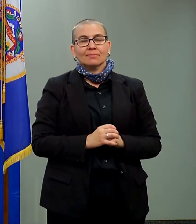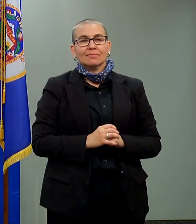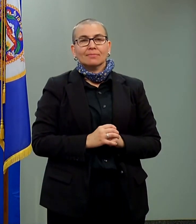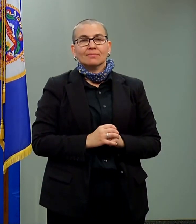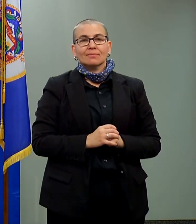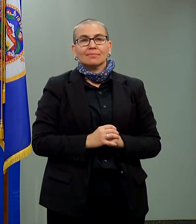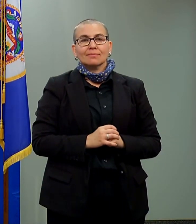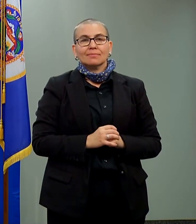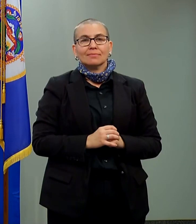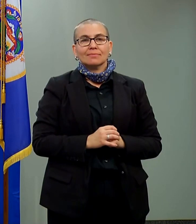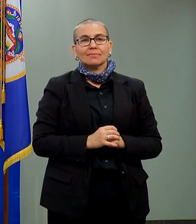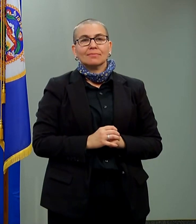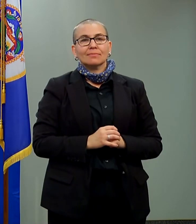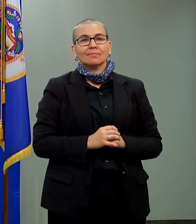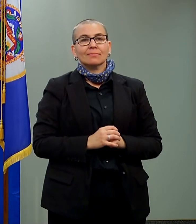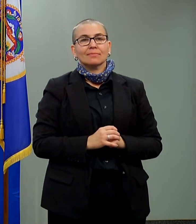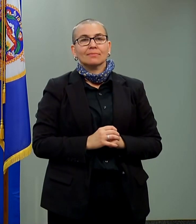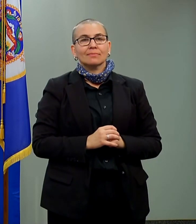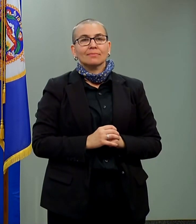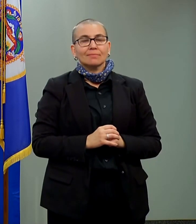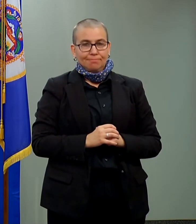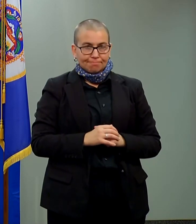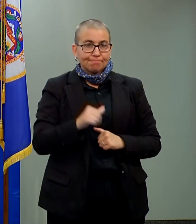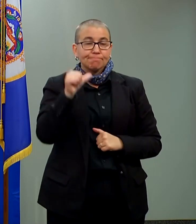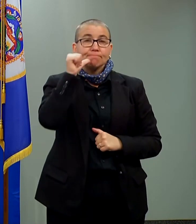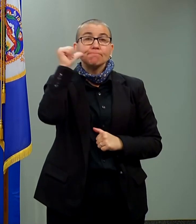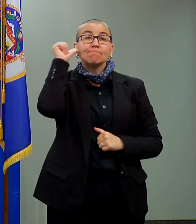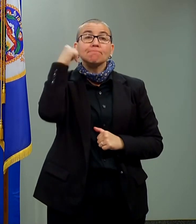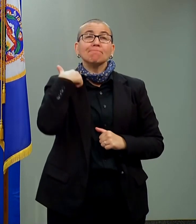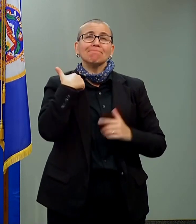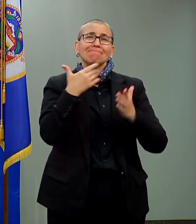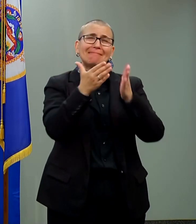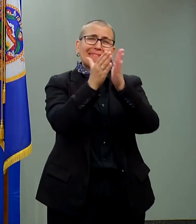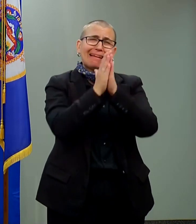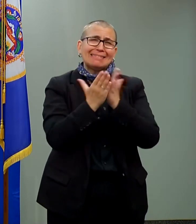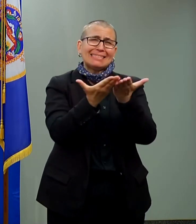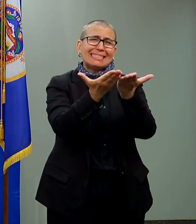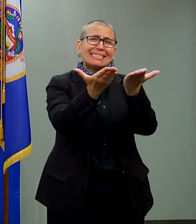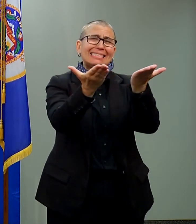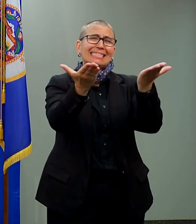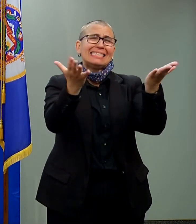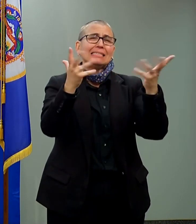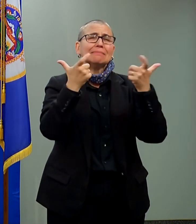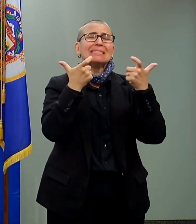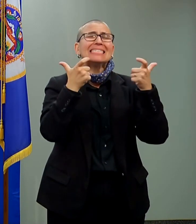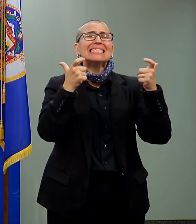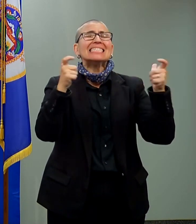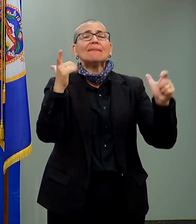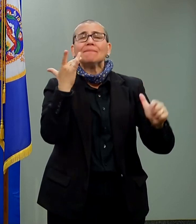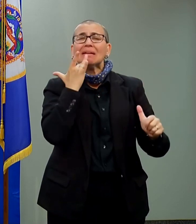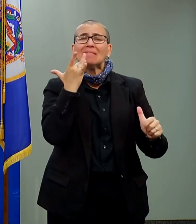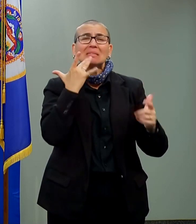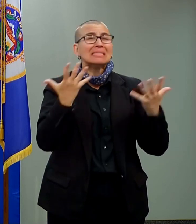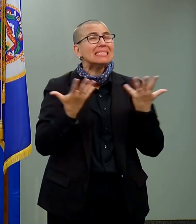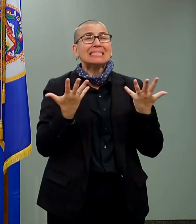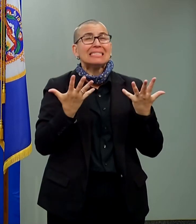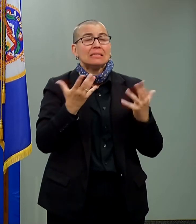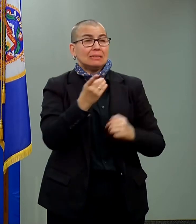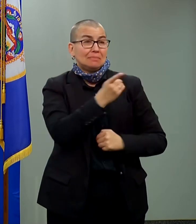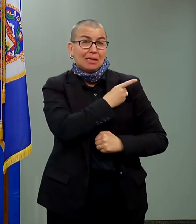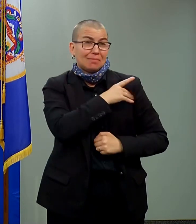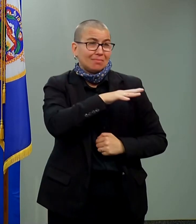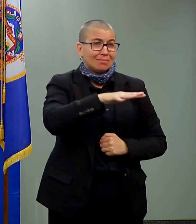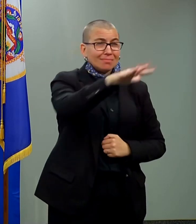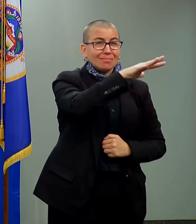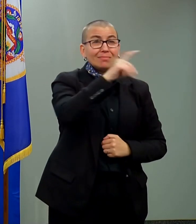Yesterday, we asked a big thing of our residents. We asked you to stay home. We asked